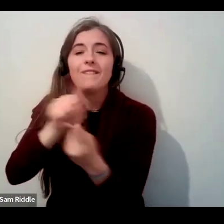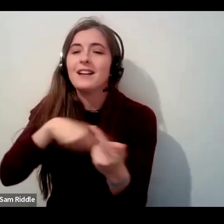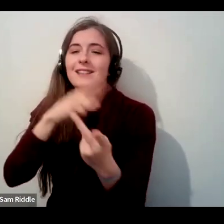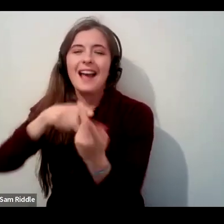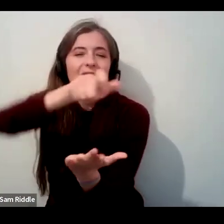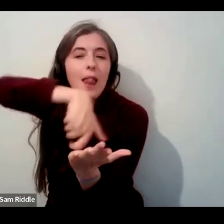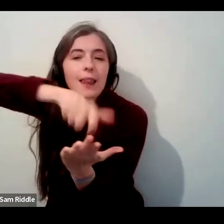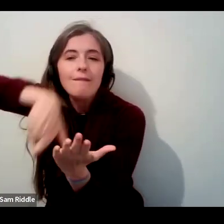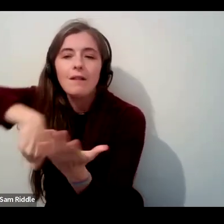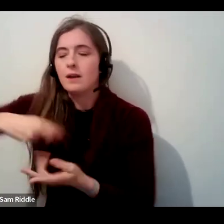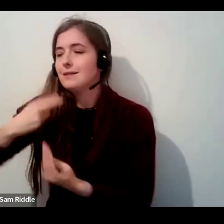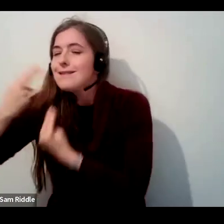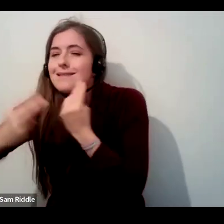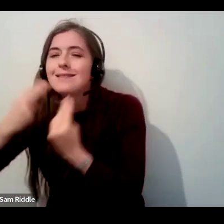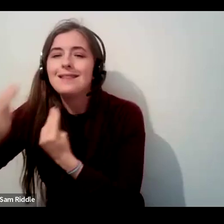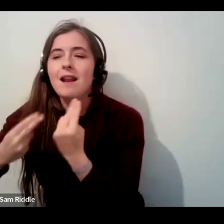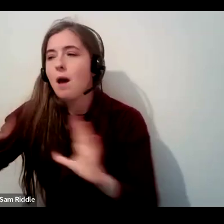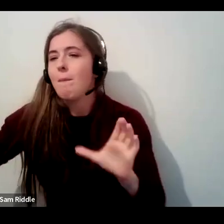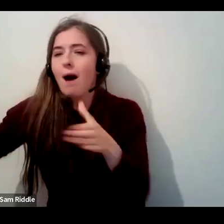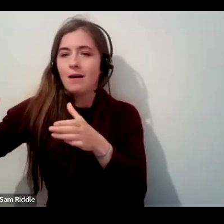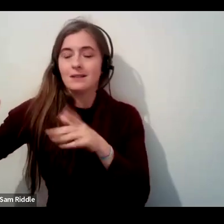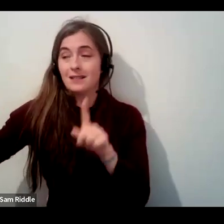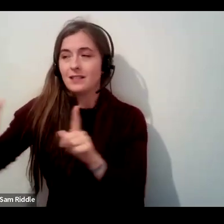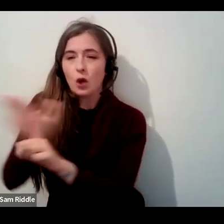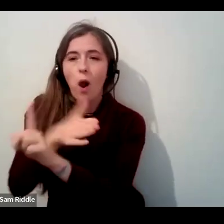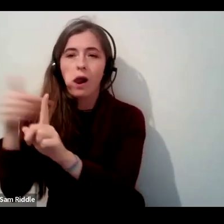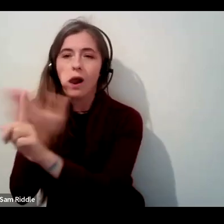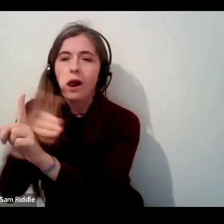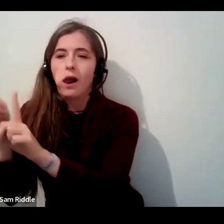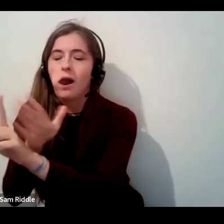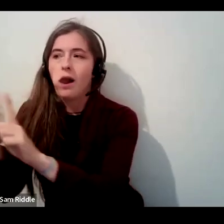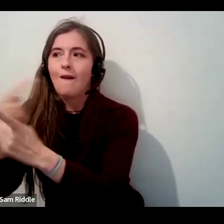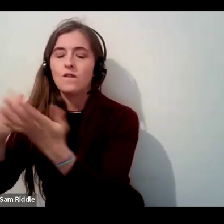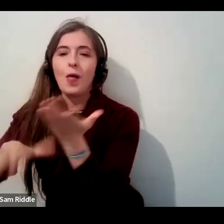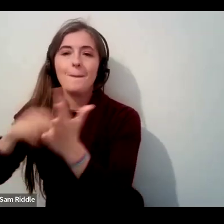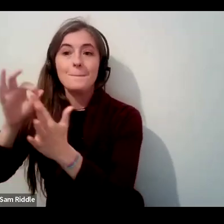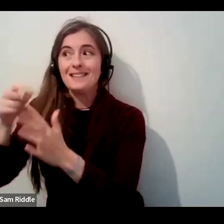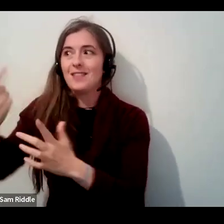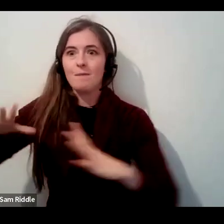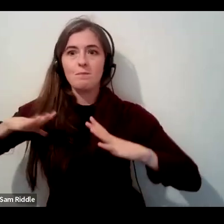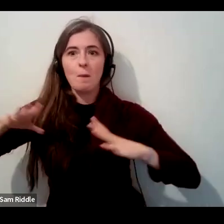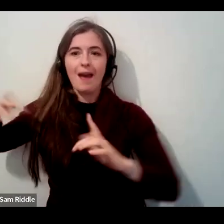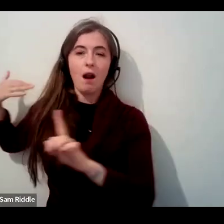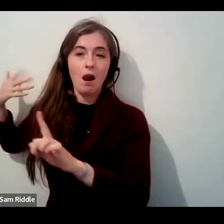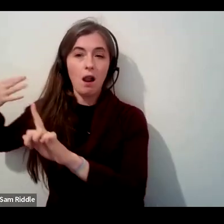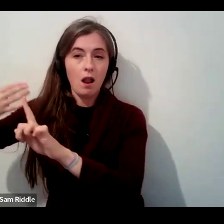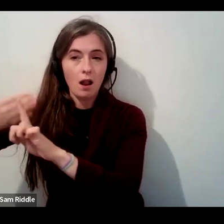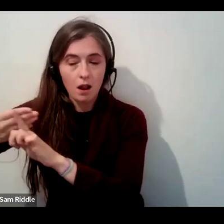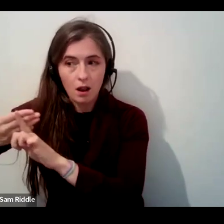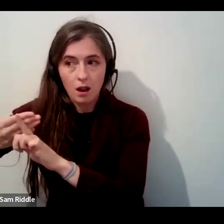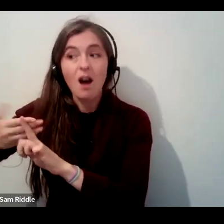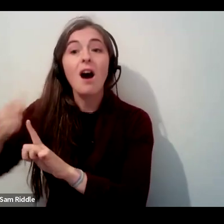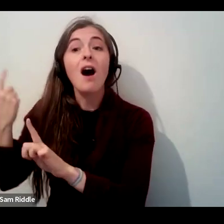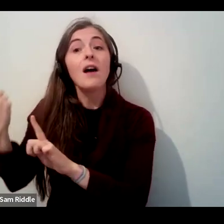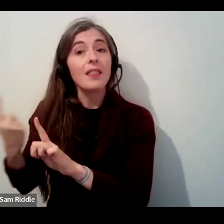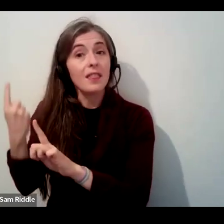and all sorts of things with a lot of MPs. They've been preparing for this for this bill for a long time, and they have